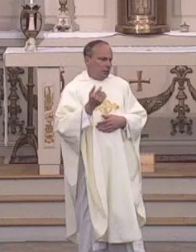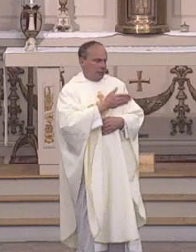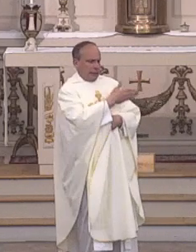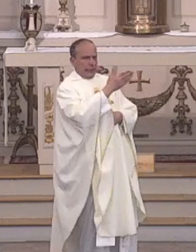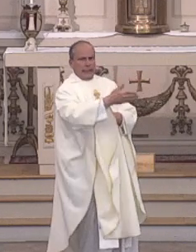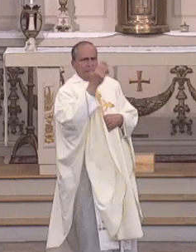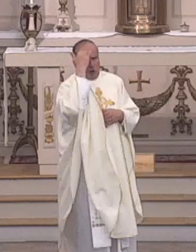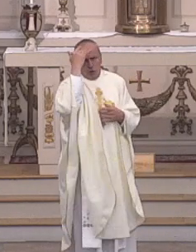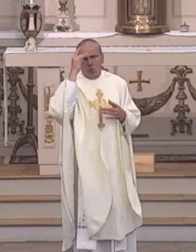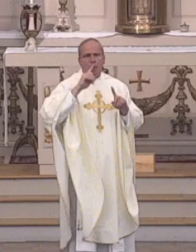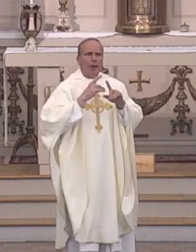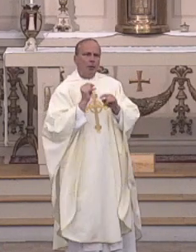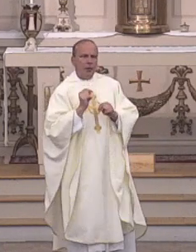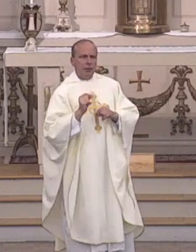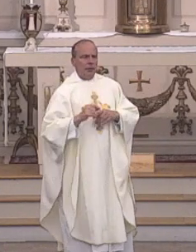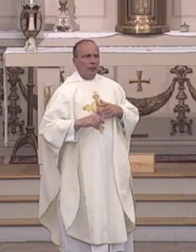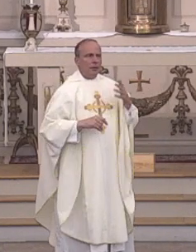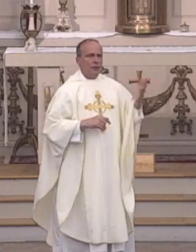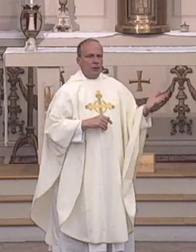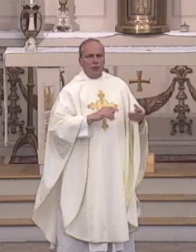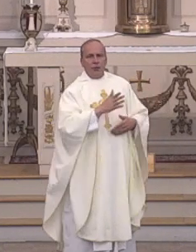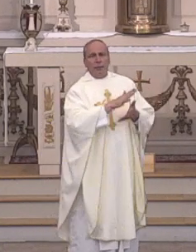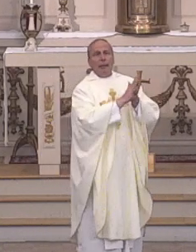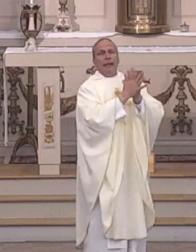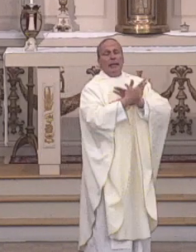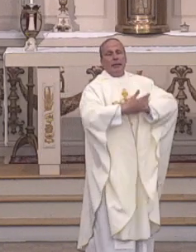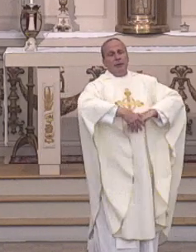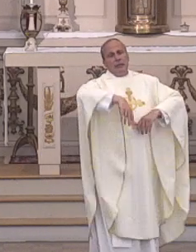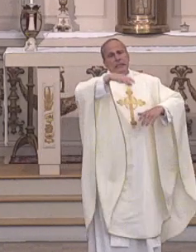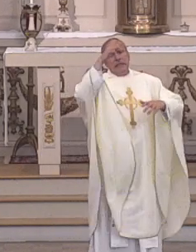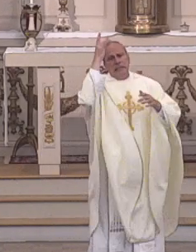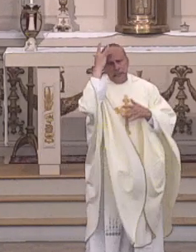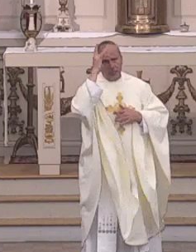never rejected the faith outright. He knew about it.